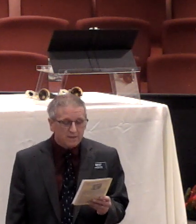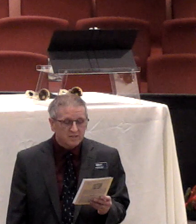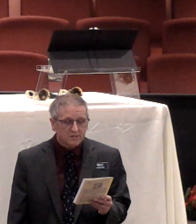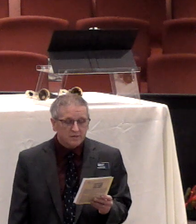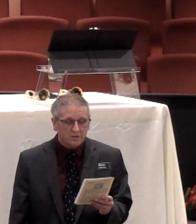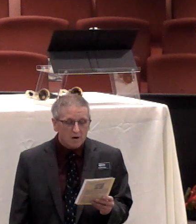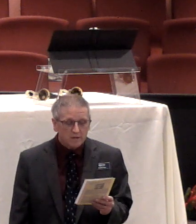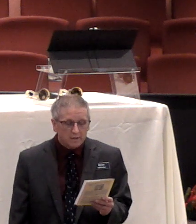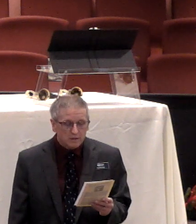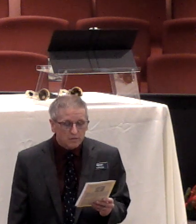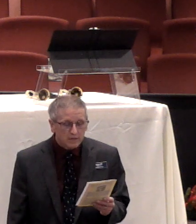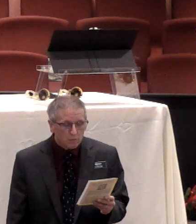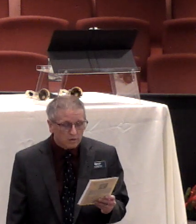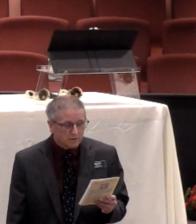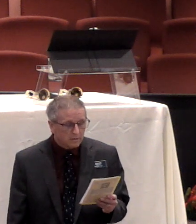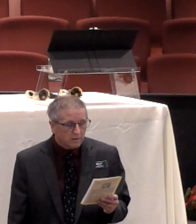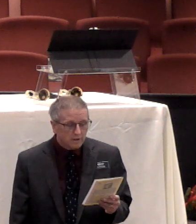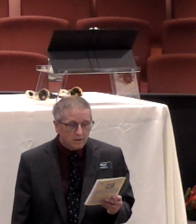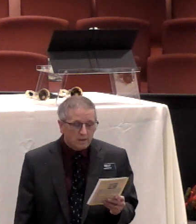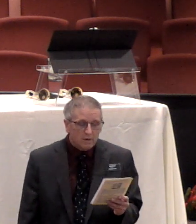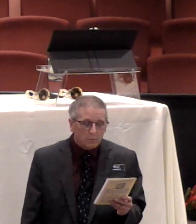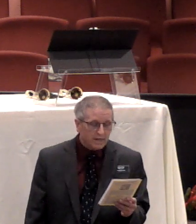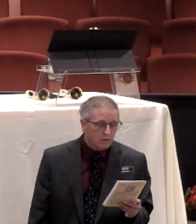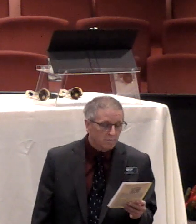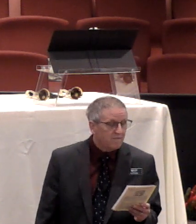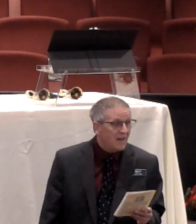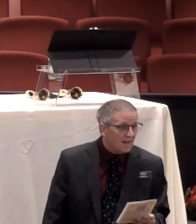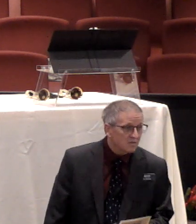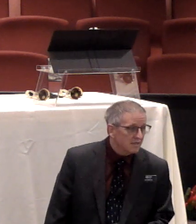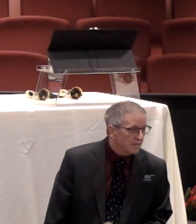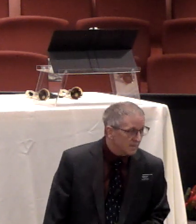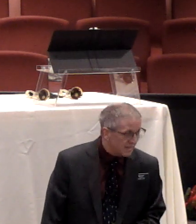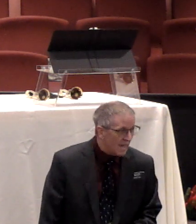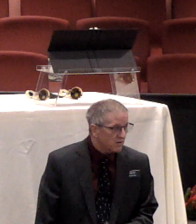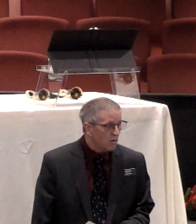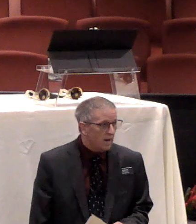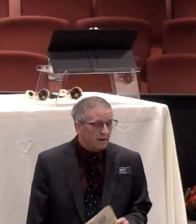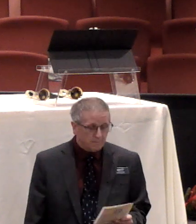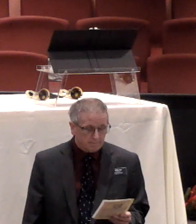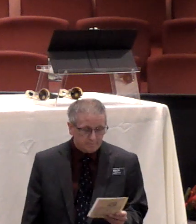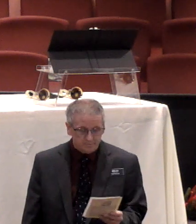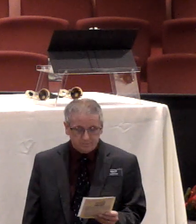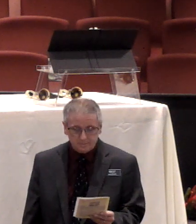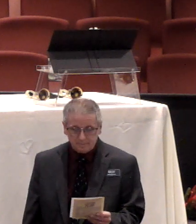For in this dark, lonely world, we can hold fast to that cry.